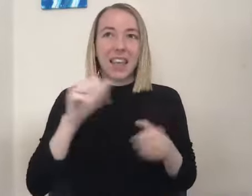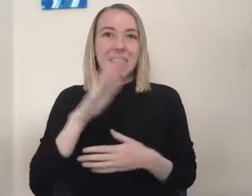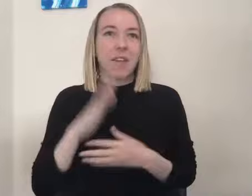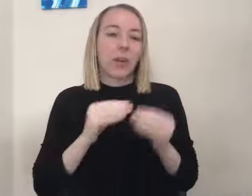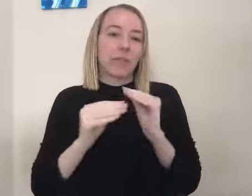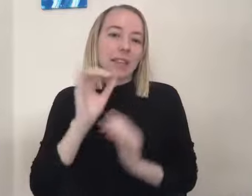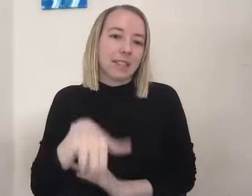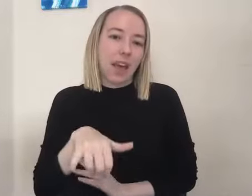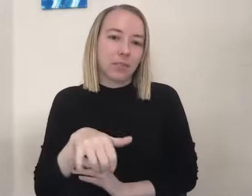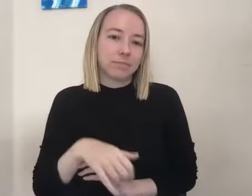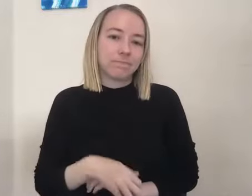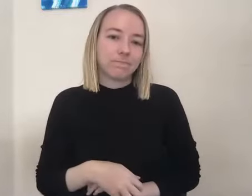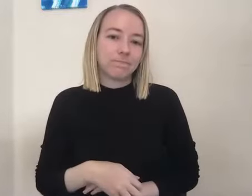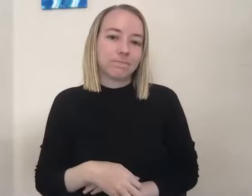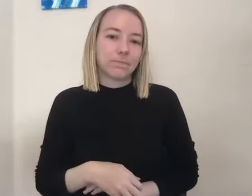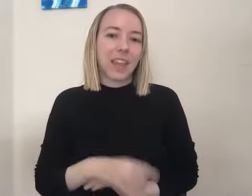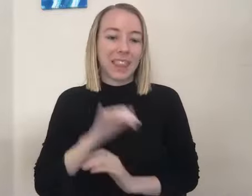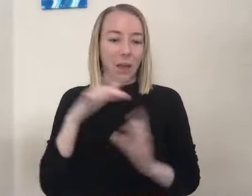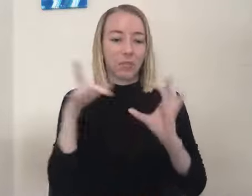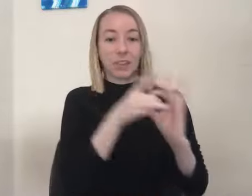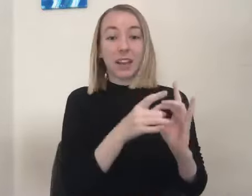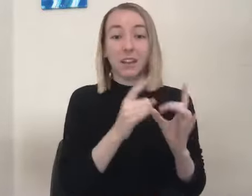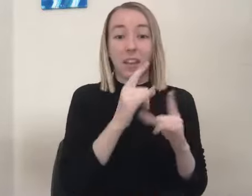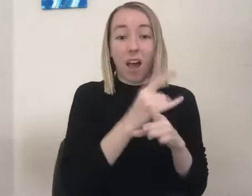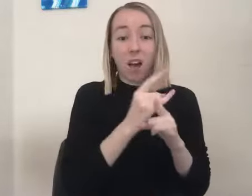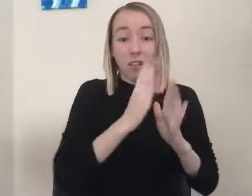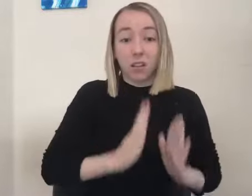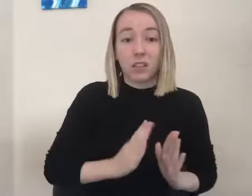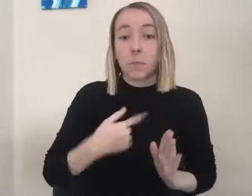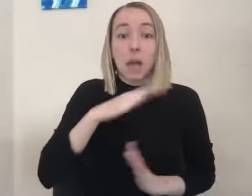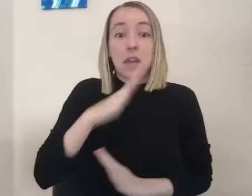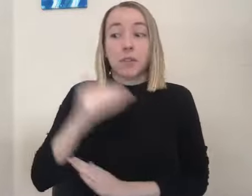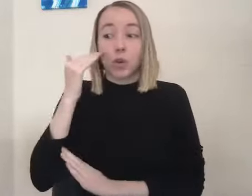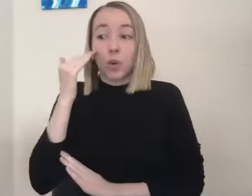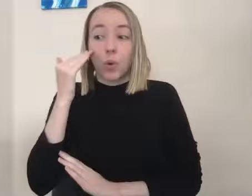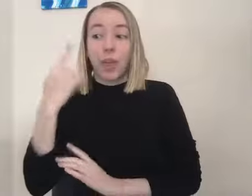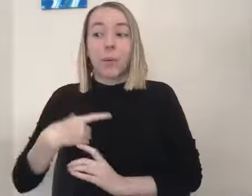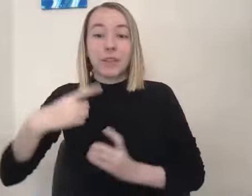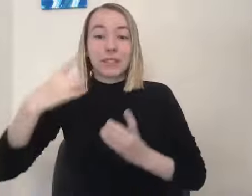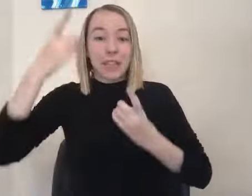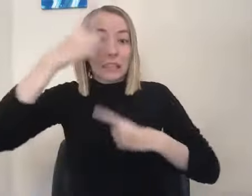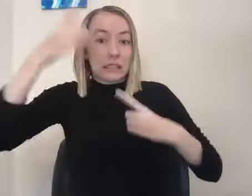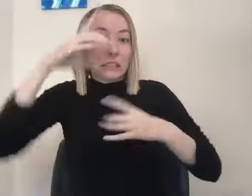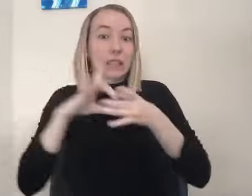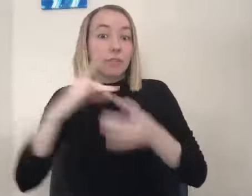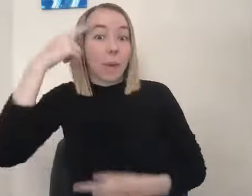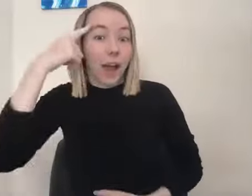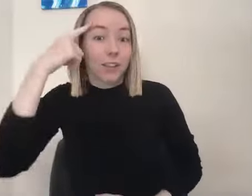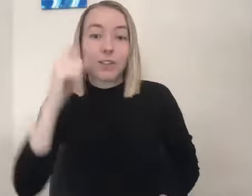granny. You know, the resentments I had that I never knew about. Never knew of resentments. Didn't know anything about